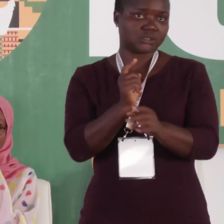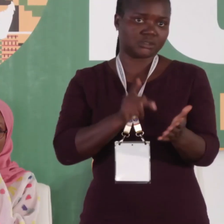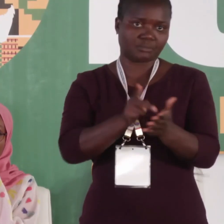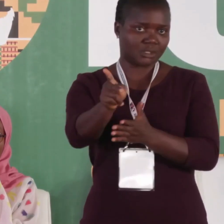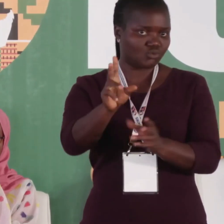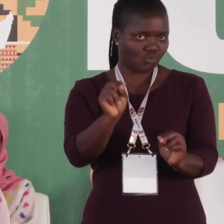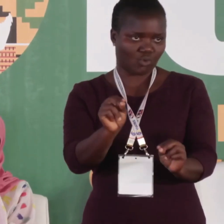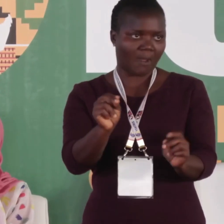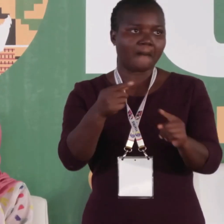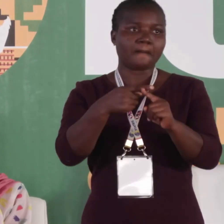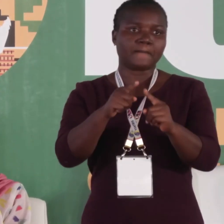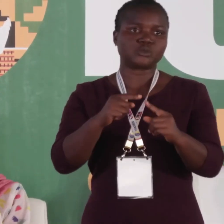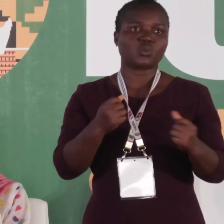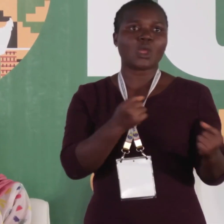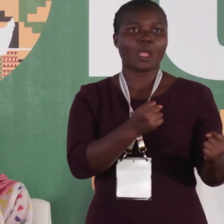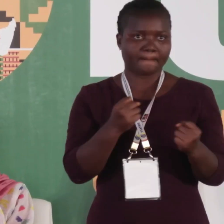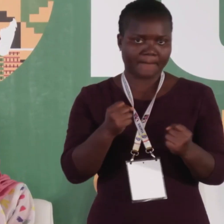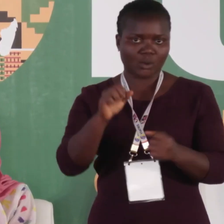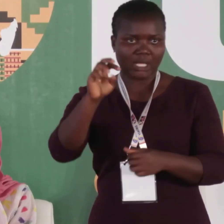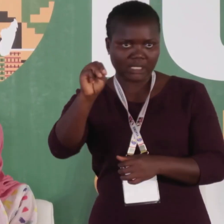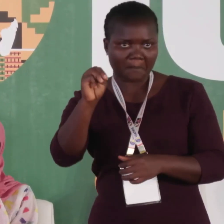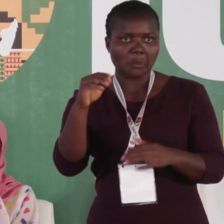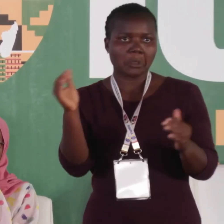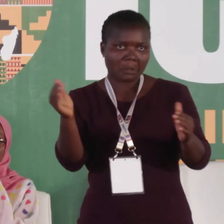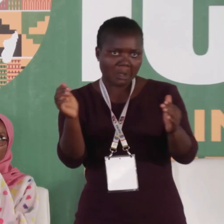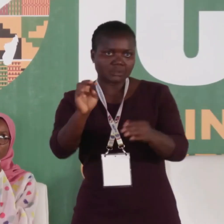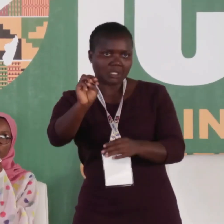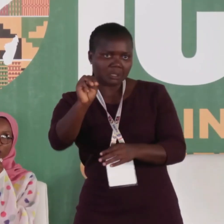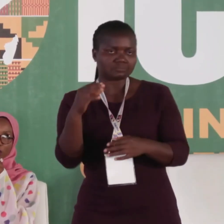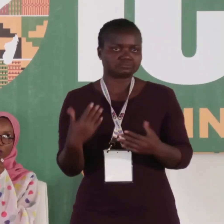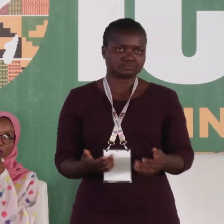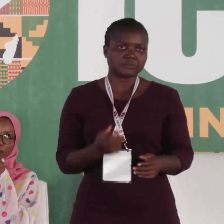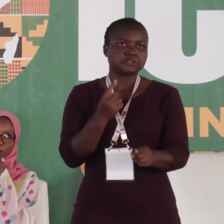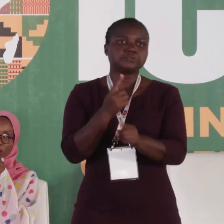them. However, they were given